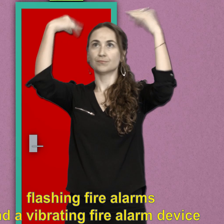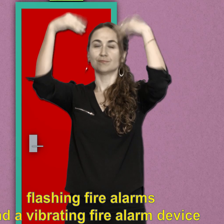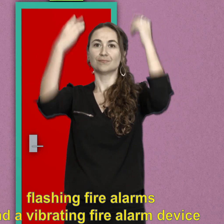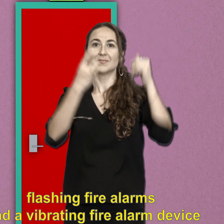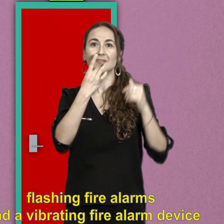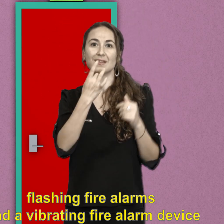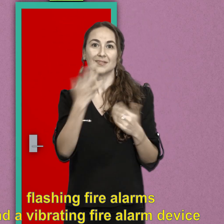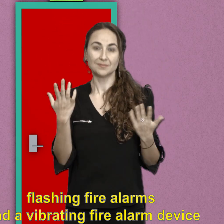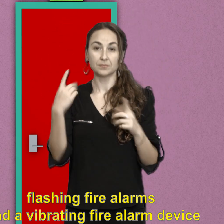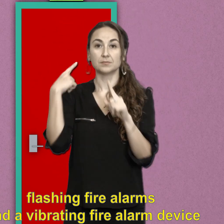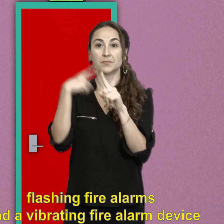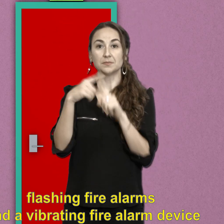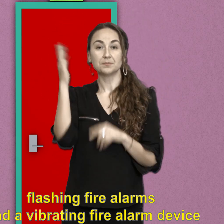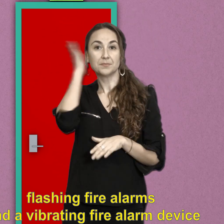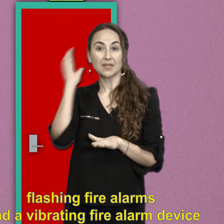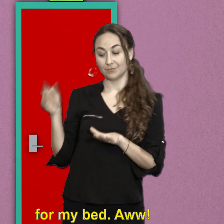and a vibrating fire alarm device for my bed.